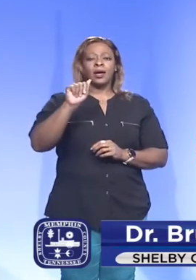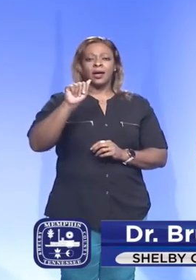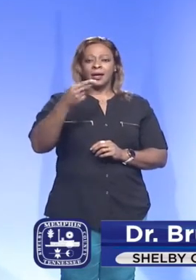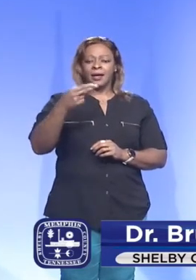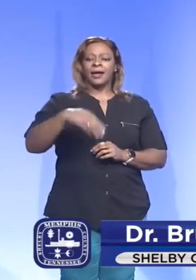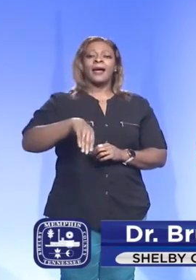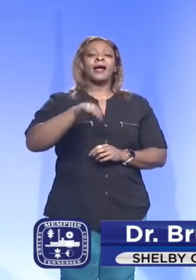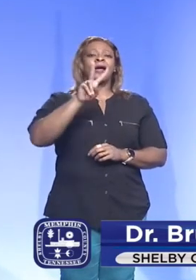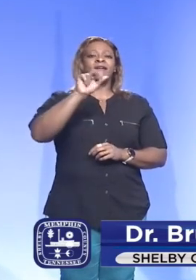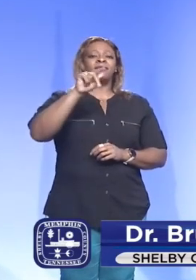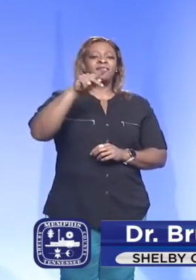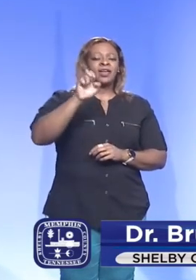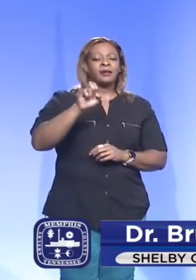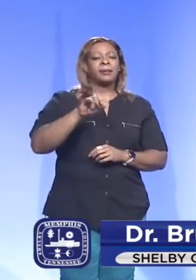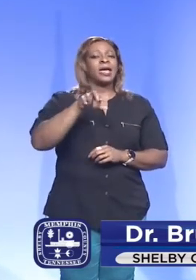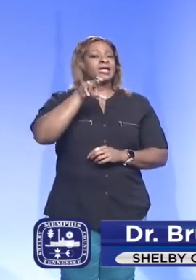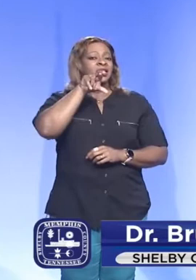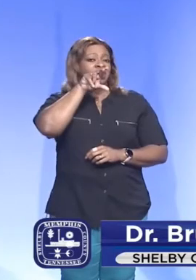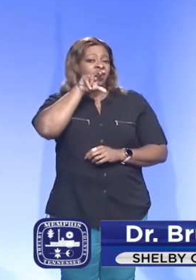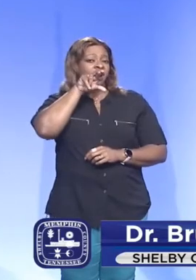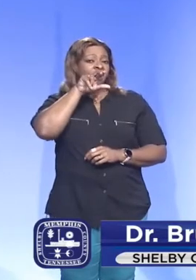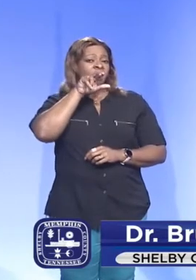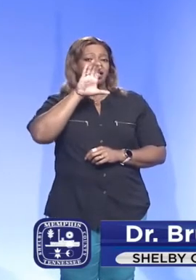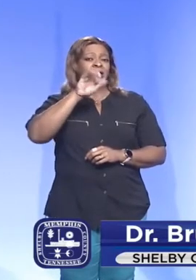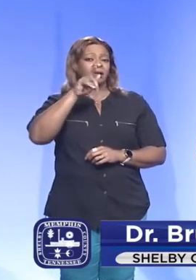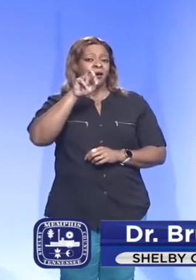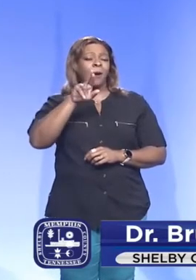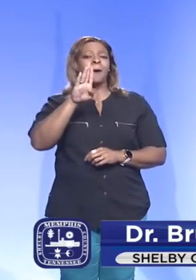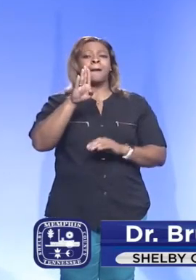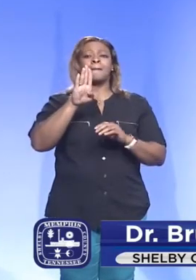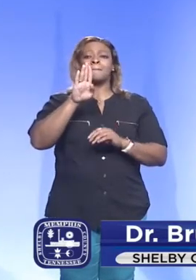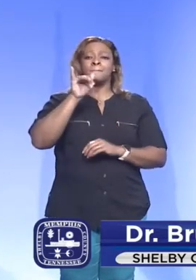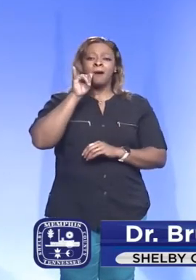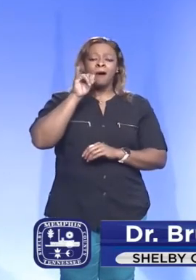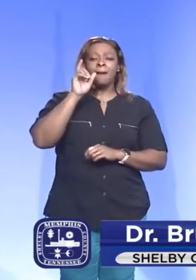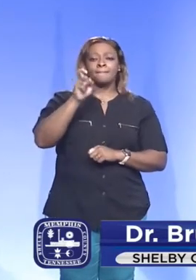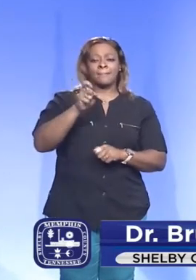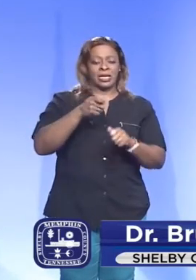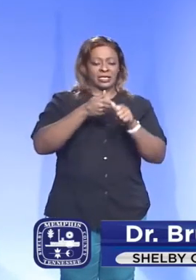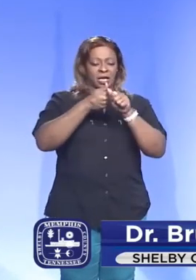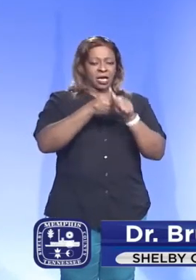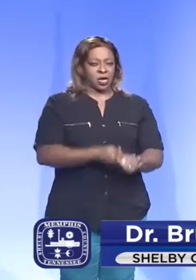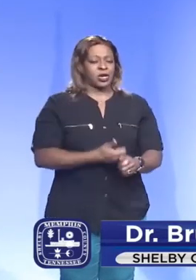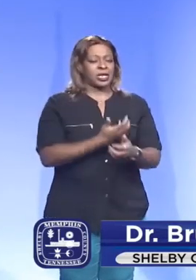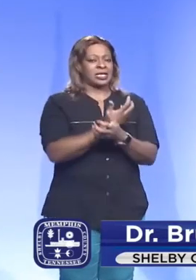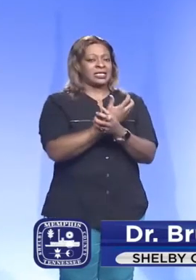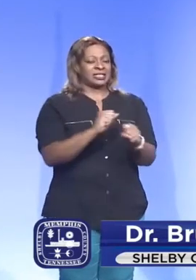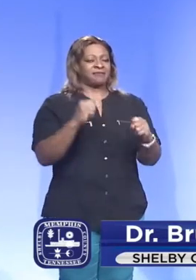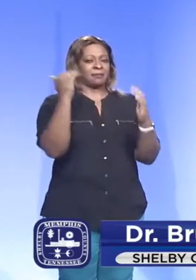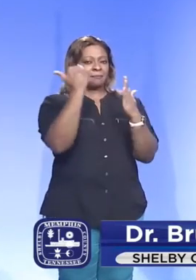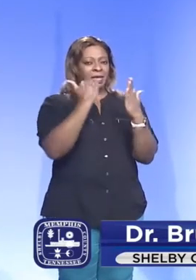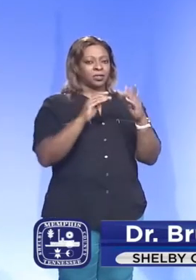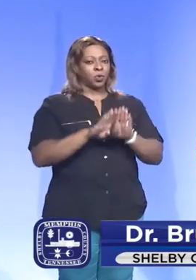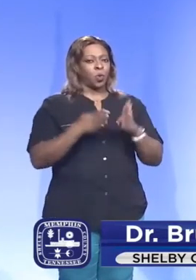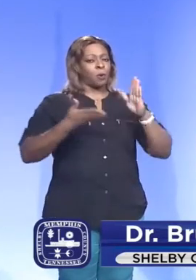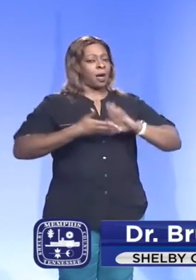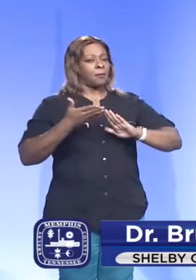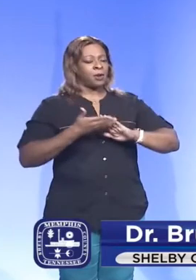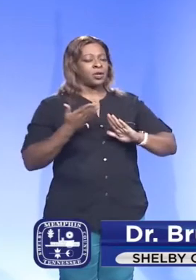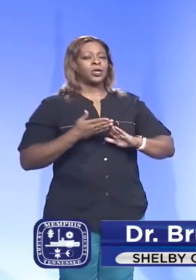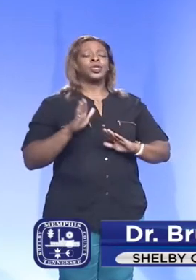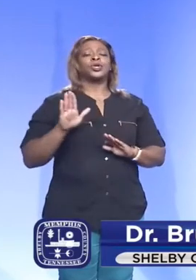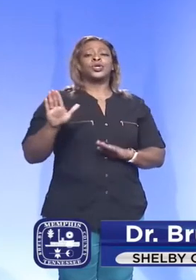cigar bars, in order to operate, you must adhere to the safety measures.